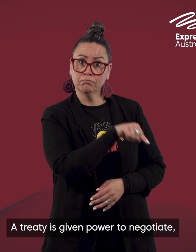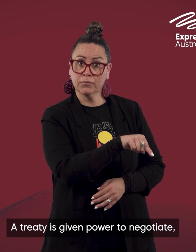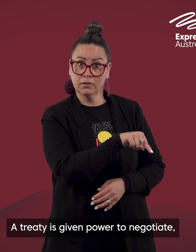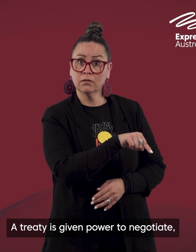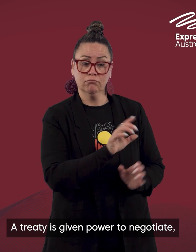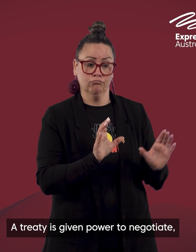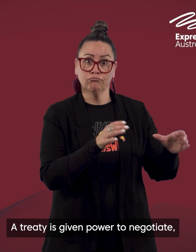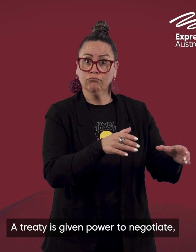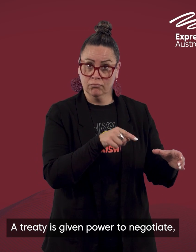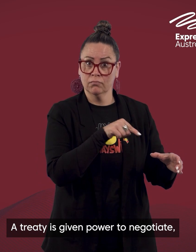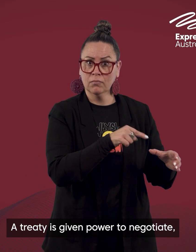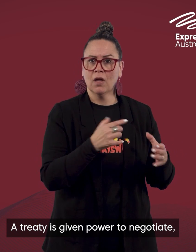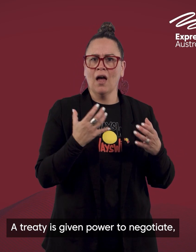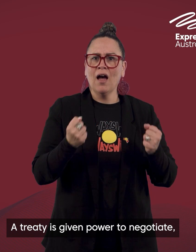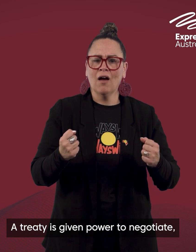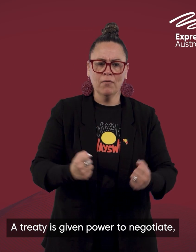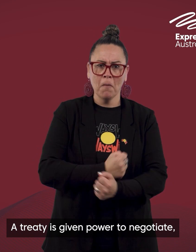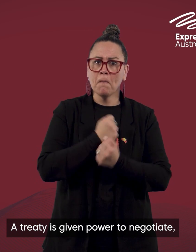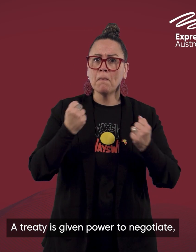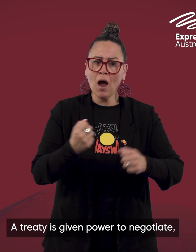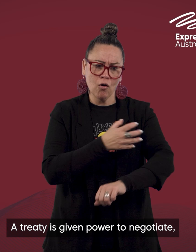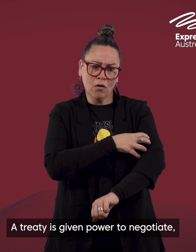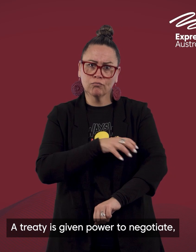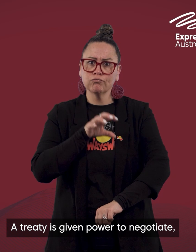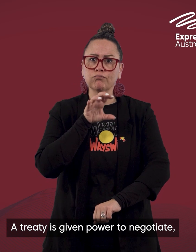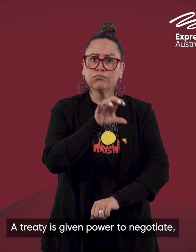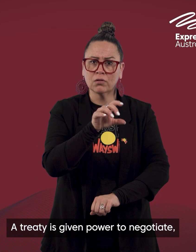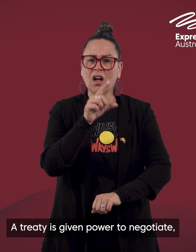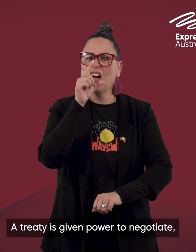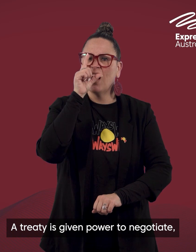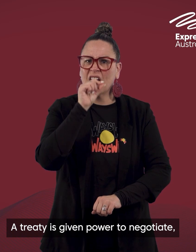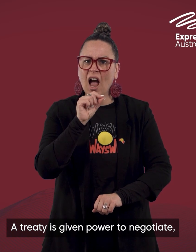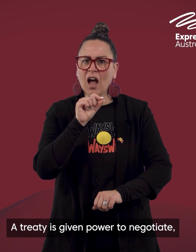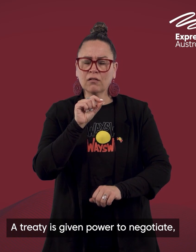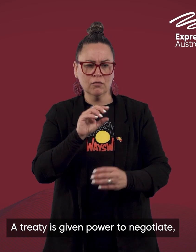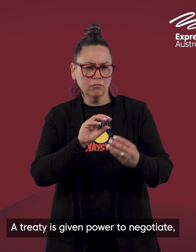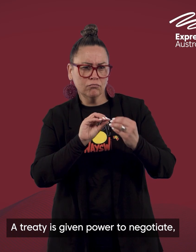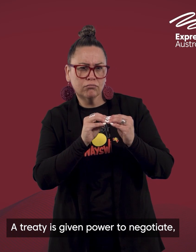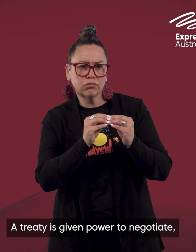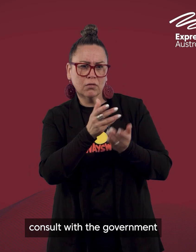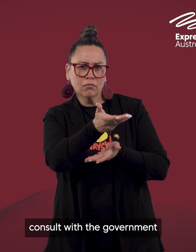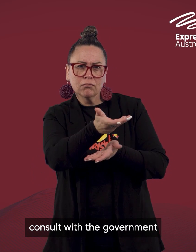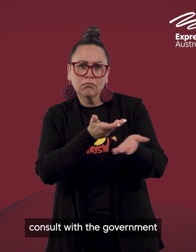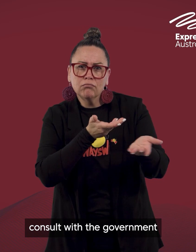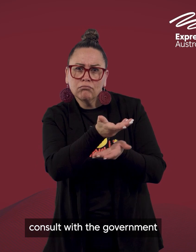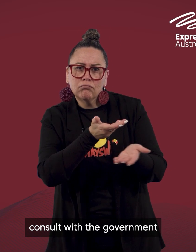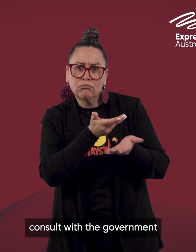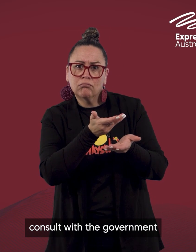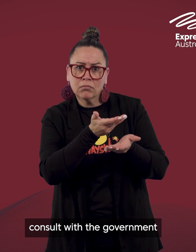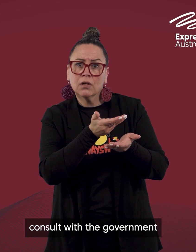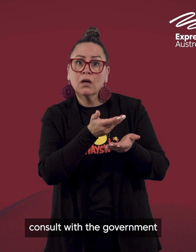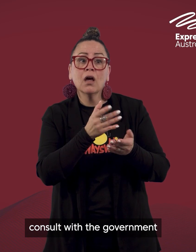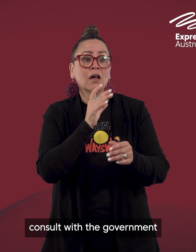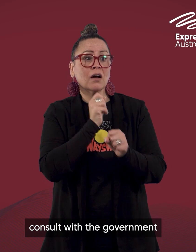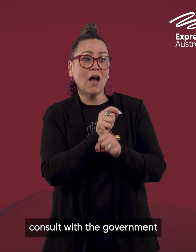The treaty is given power to negotiate, consult with the